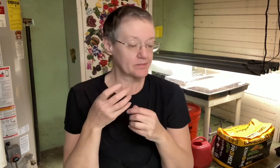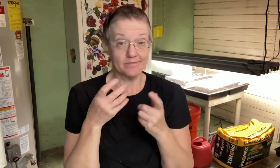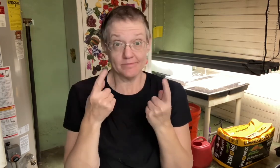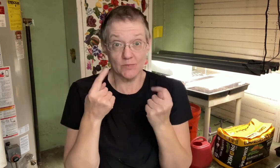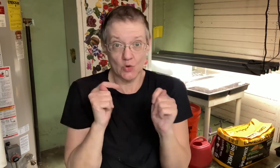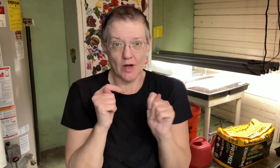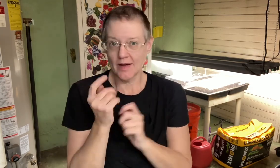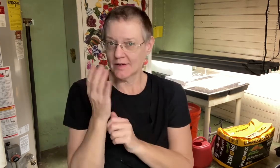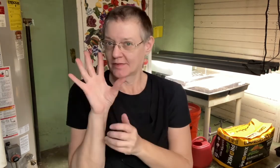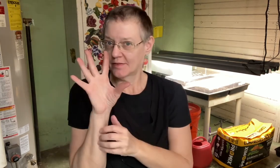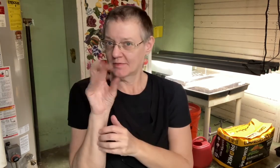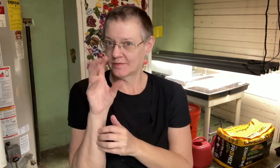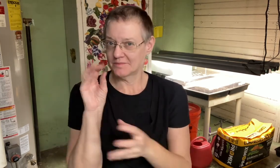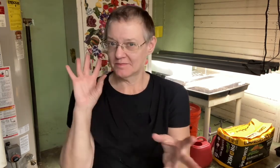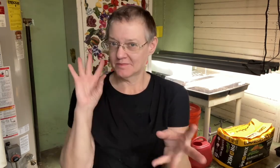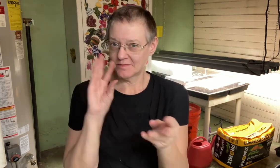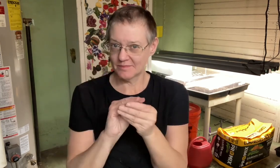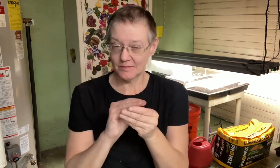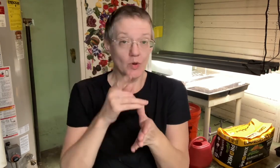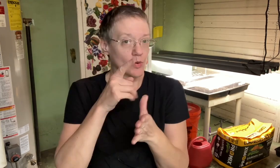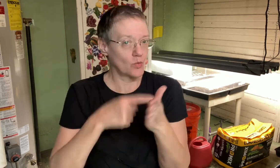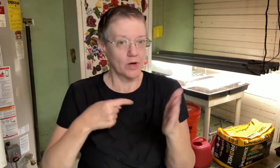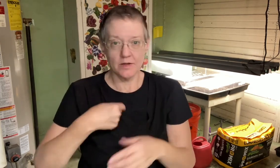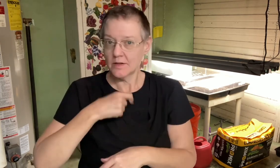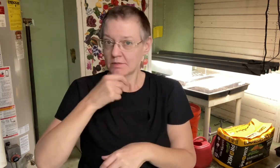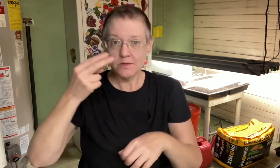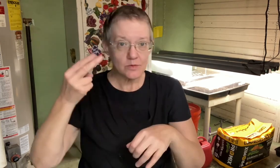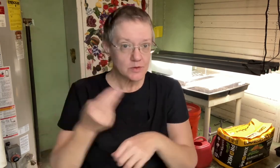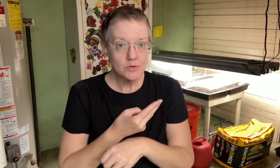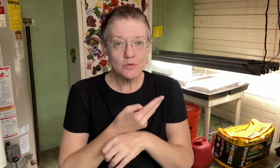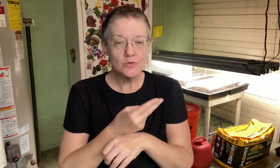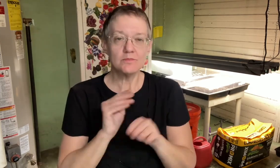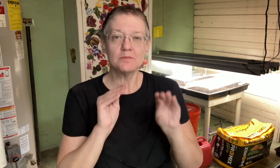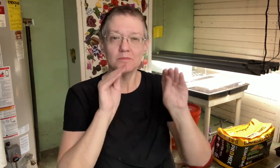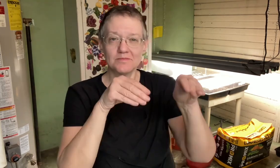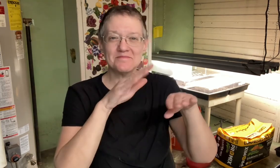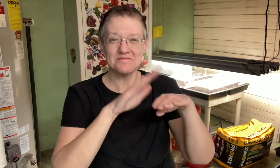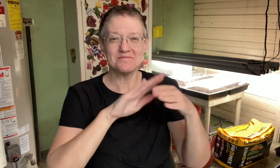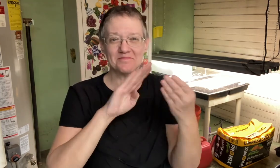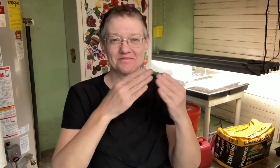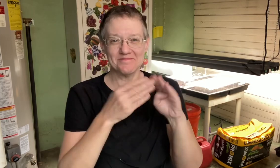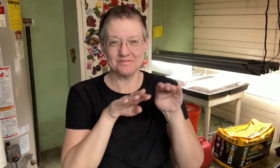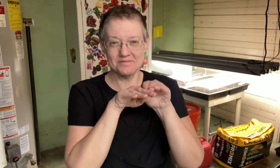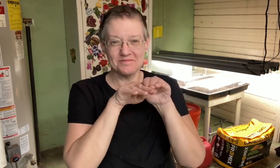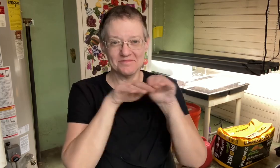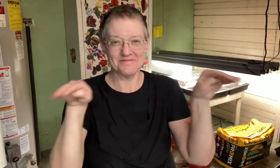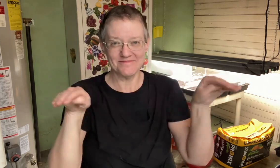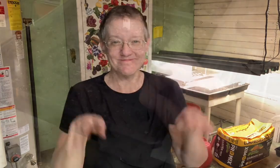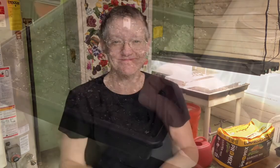to fill that space. So we're going to try 50. And what I don't use, I can put on the community shelf.